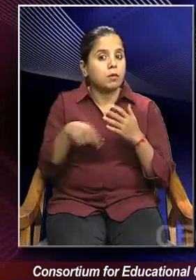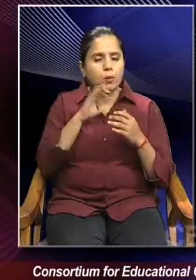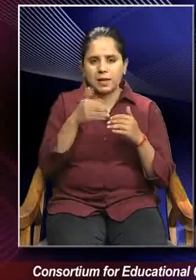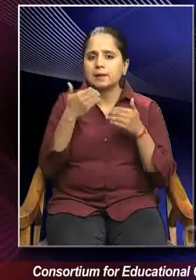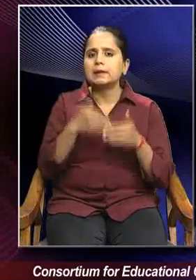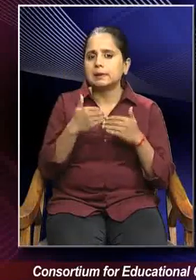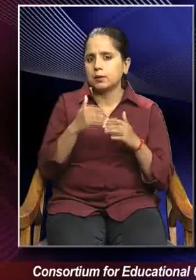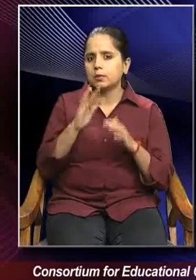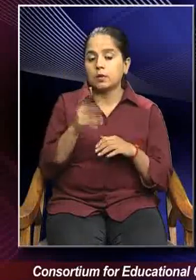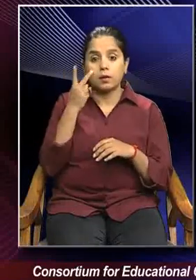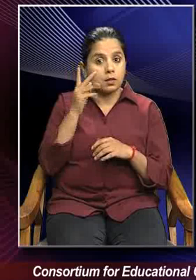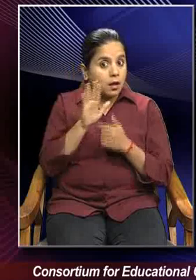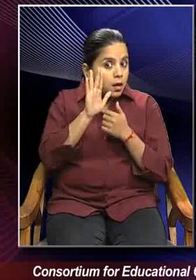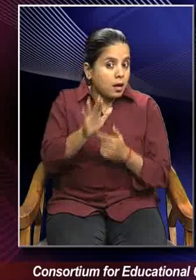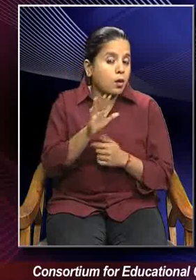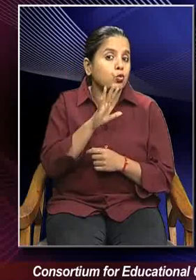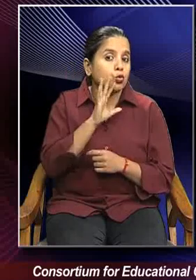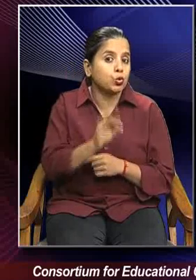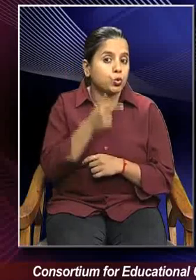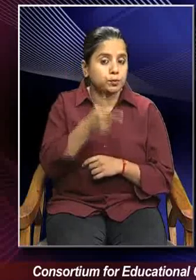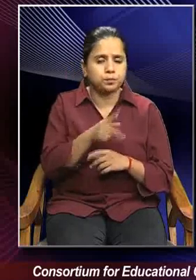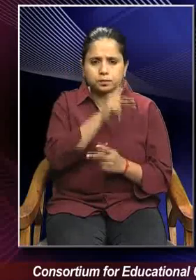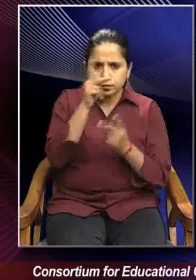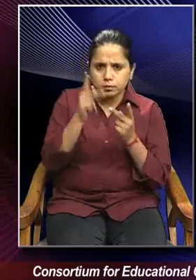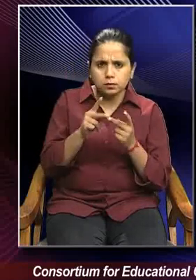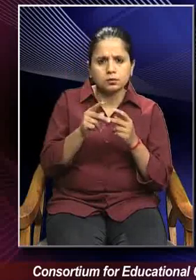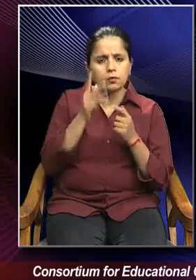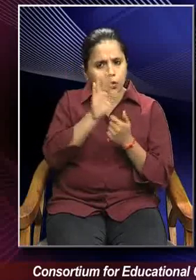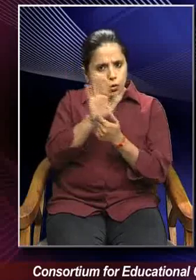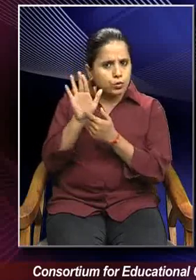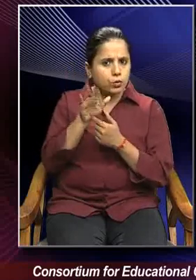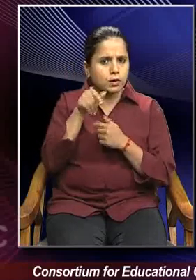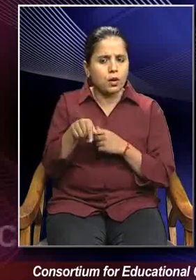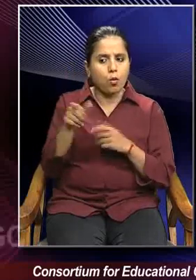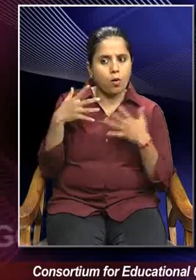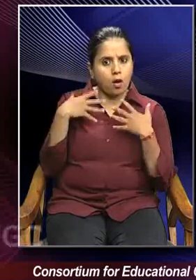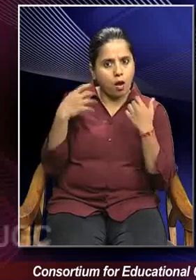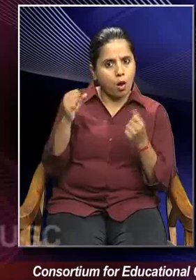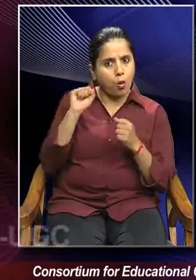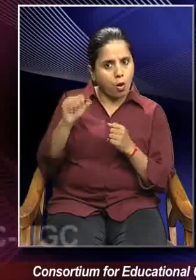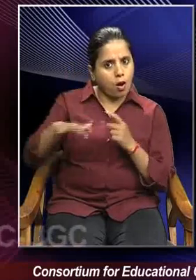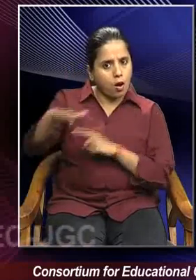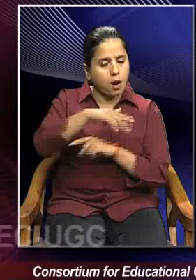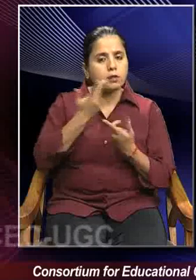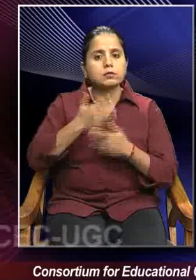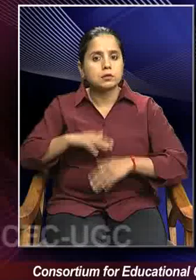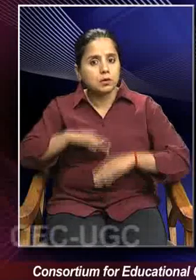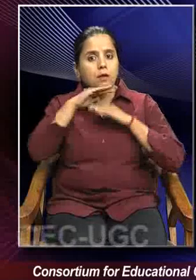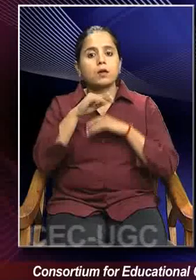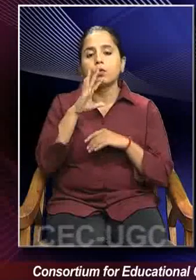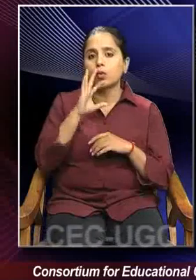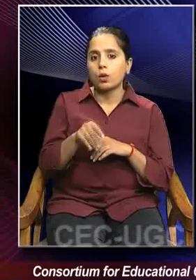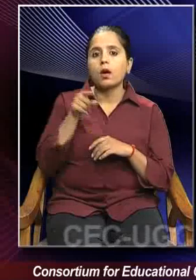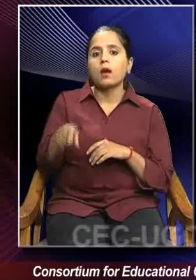limits when it comes to accurately portraying the well-being and the satisfaction of